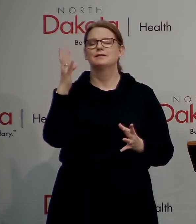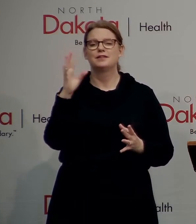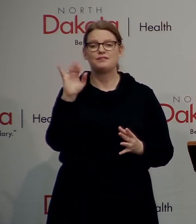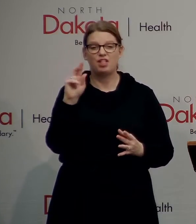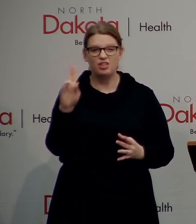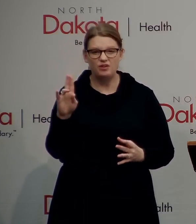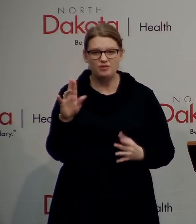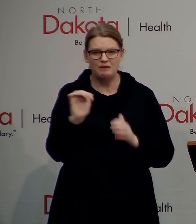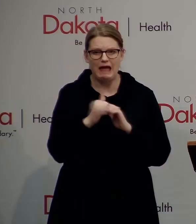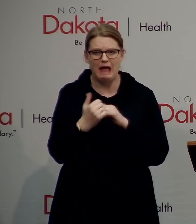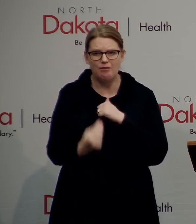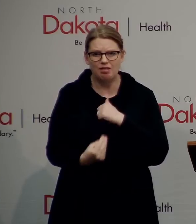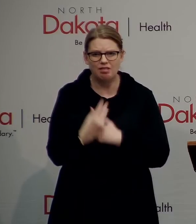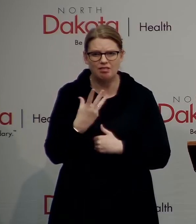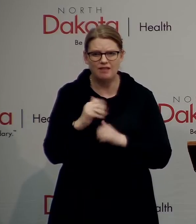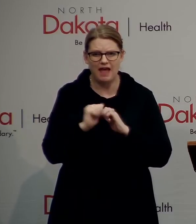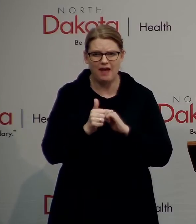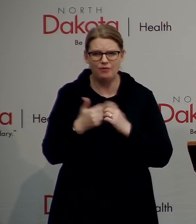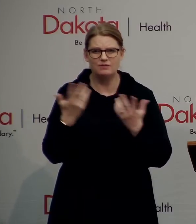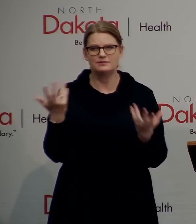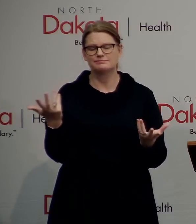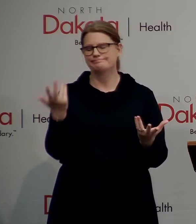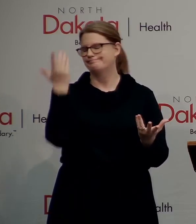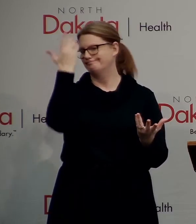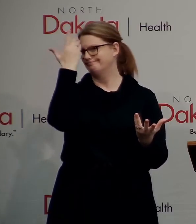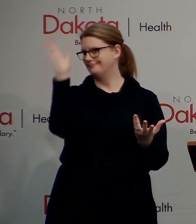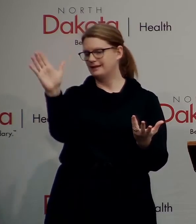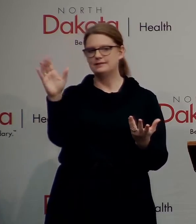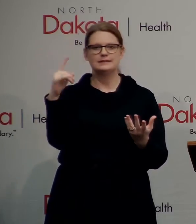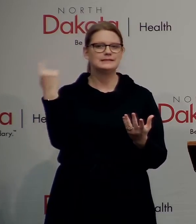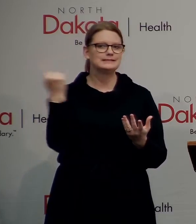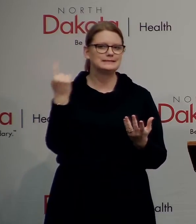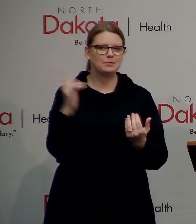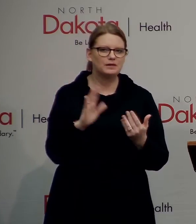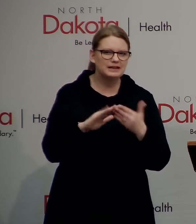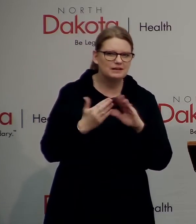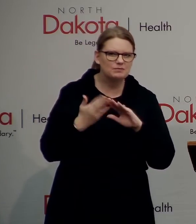you got it from, but you got it from someone in your community.